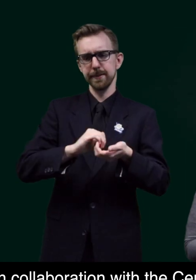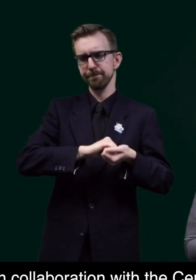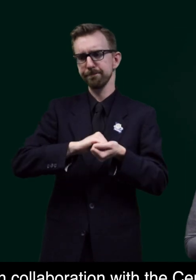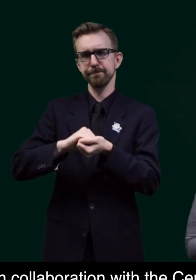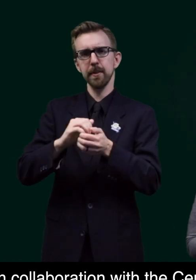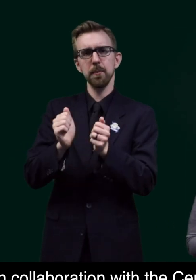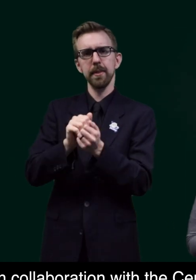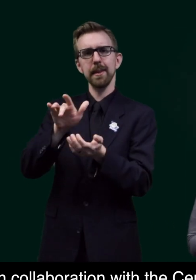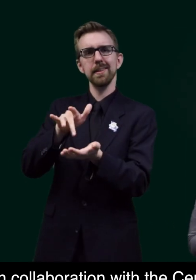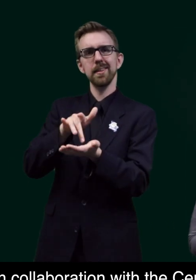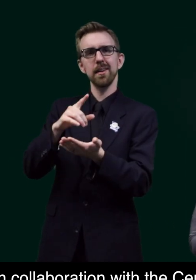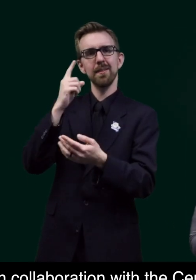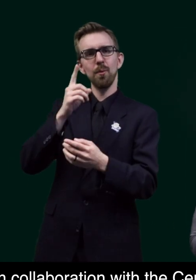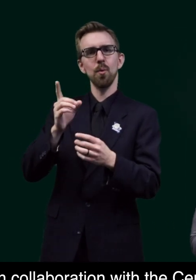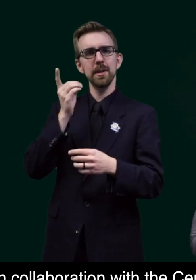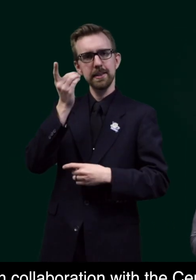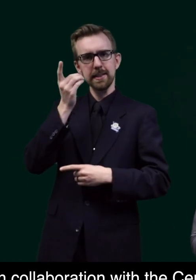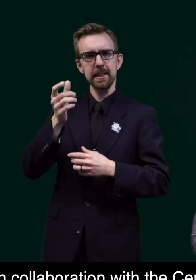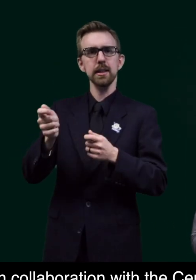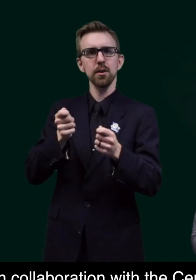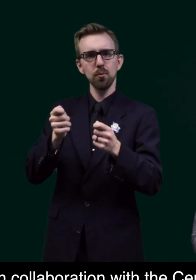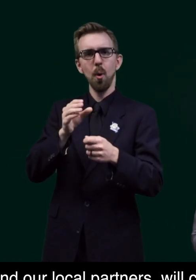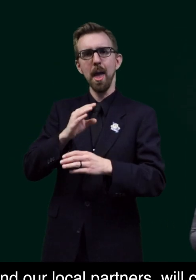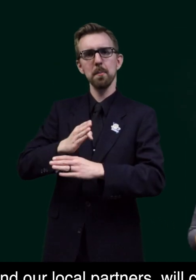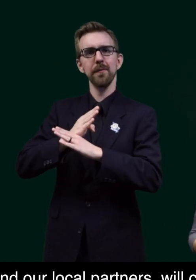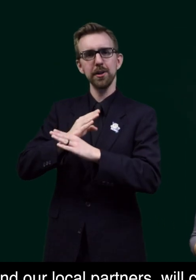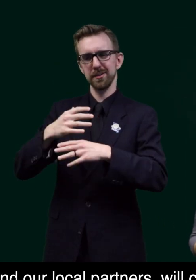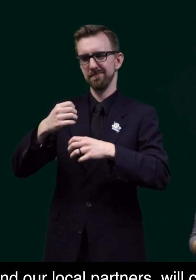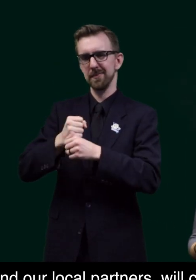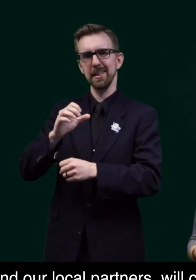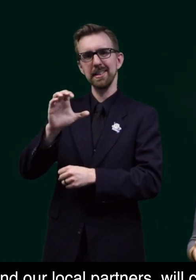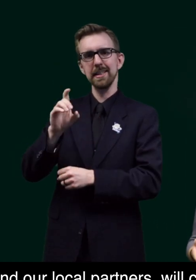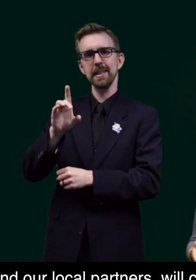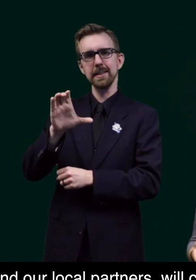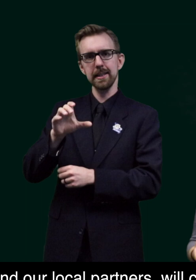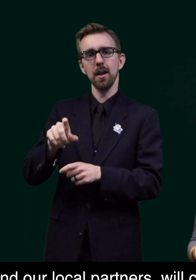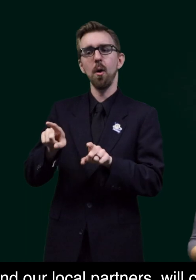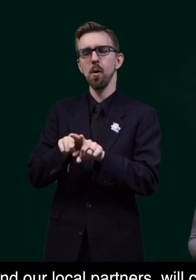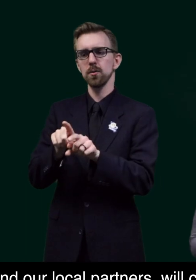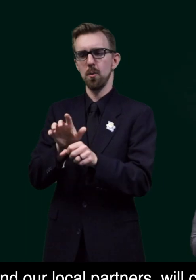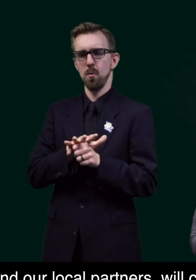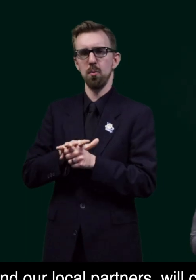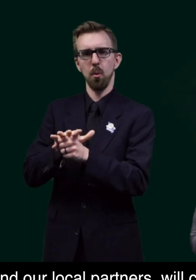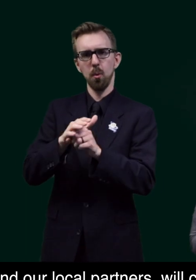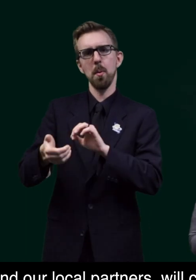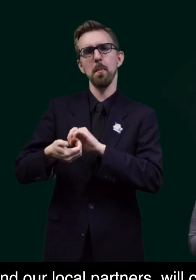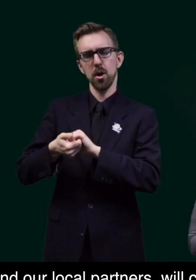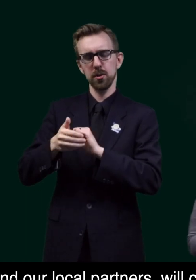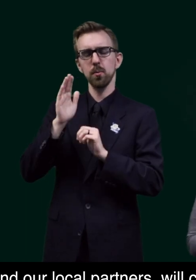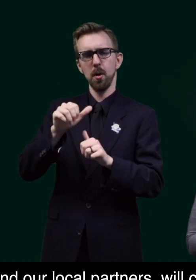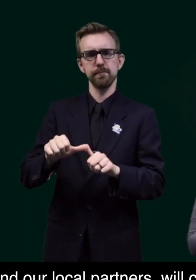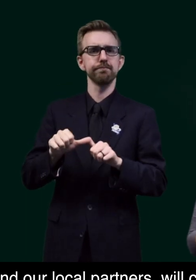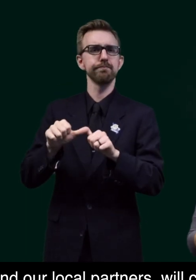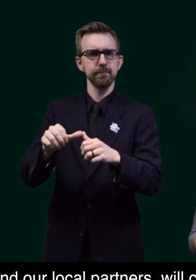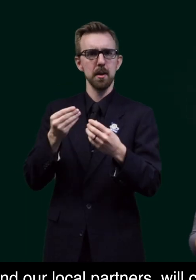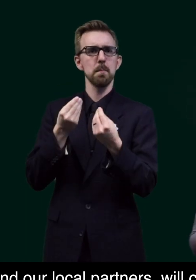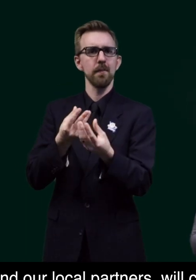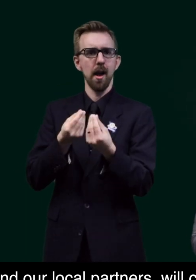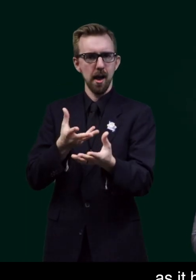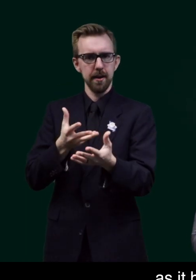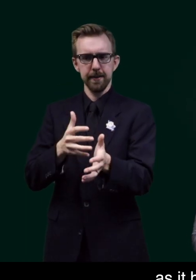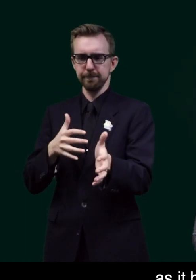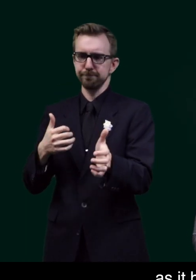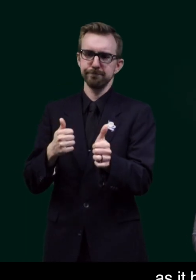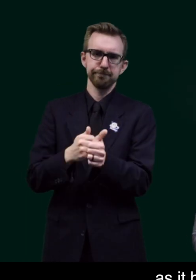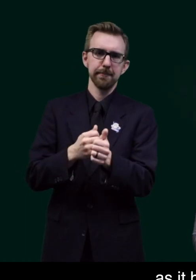with the Centers for Disease Control and Prevention, and our local partners will continue to provide up-to